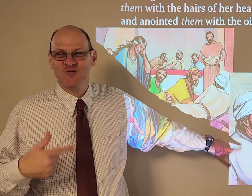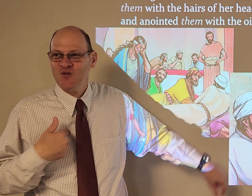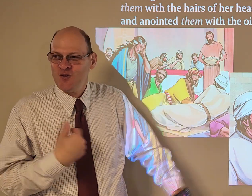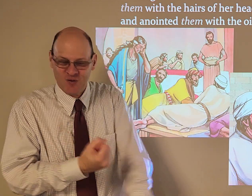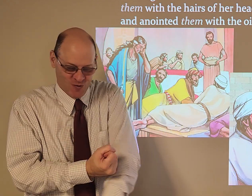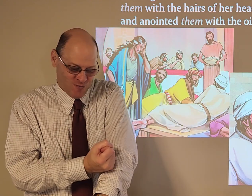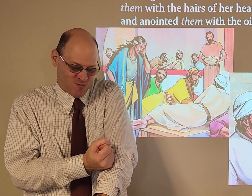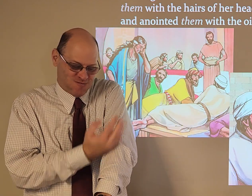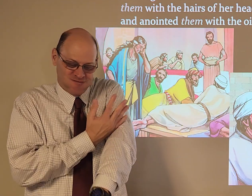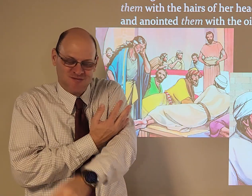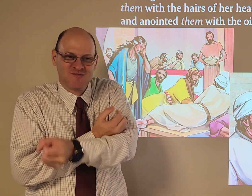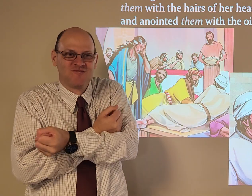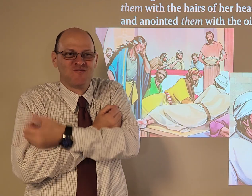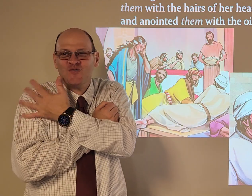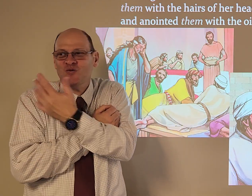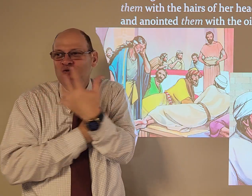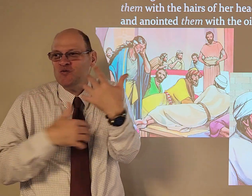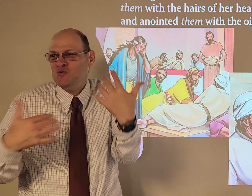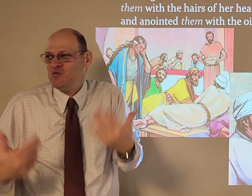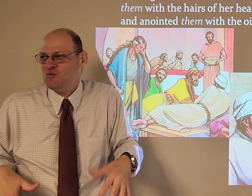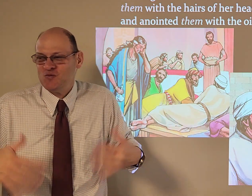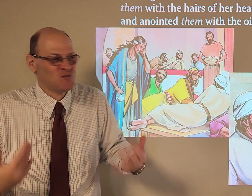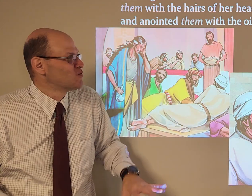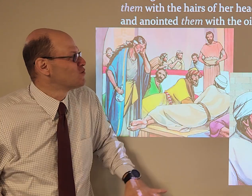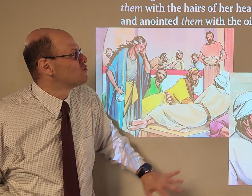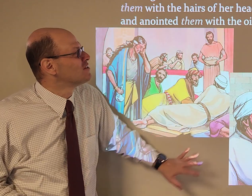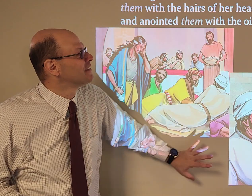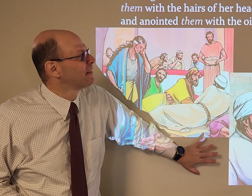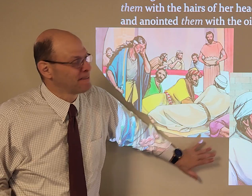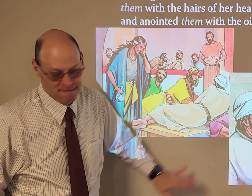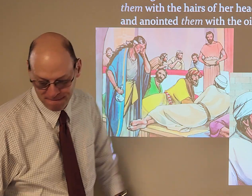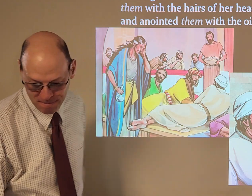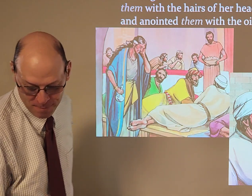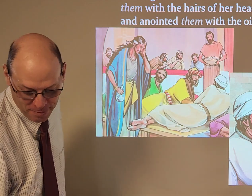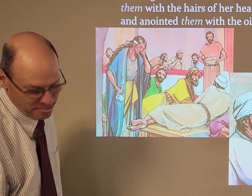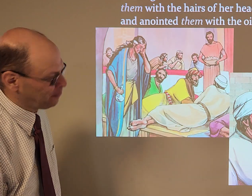Can you imagine just, wow, the anointing that would be in that place?